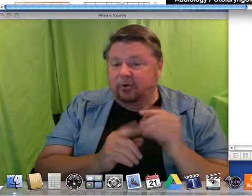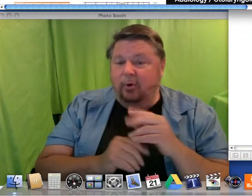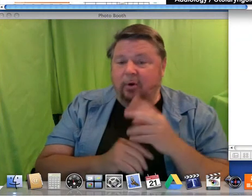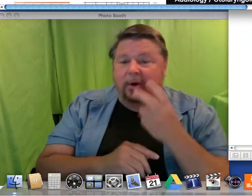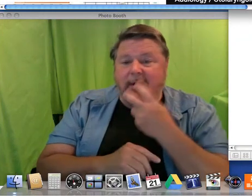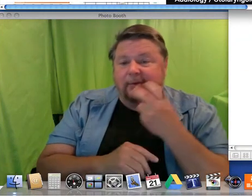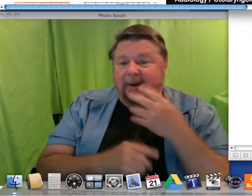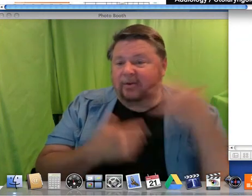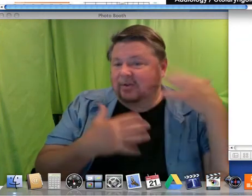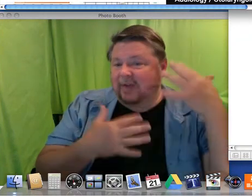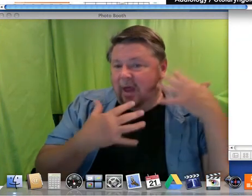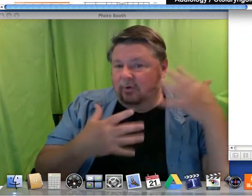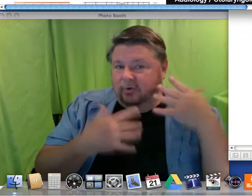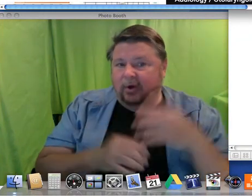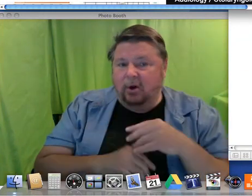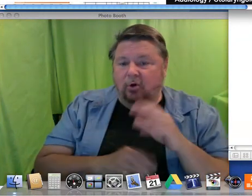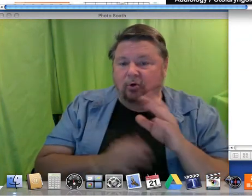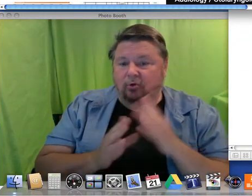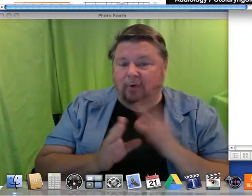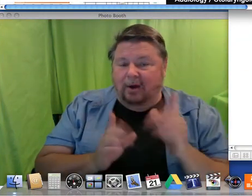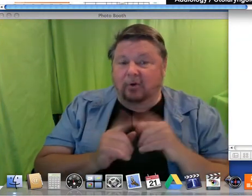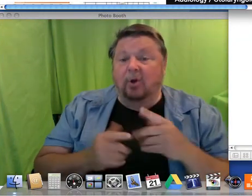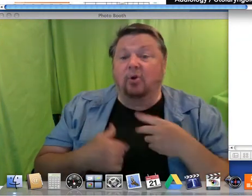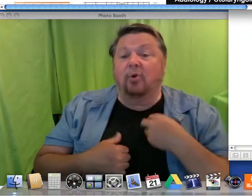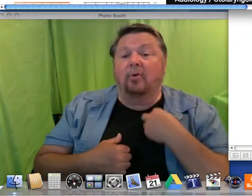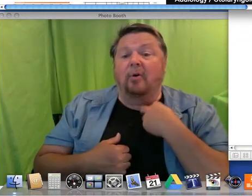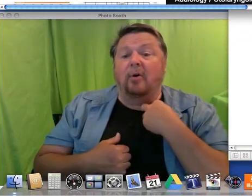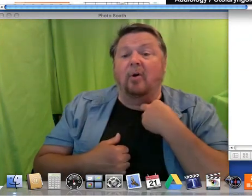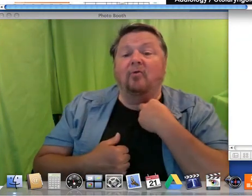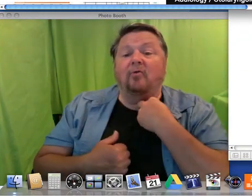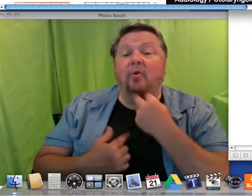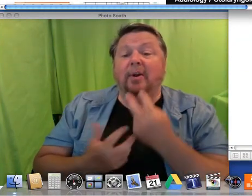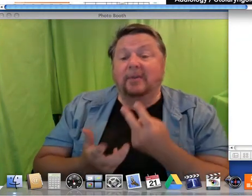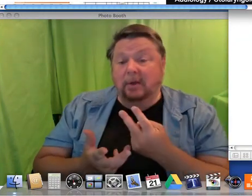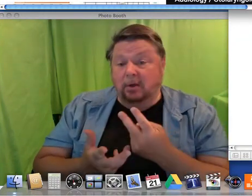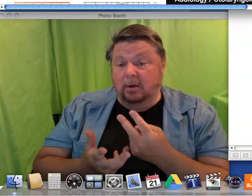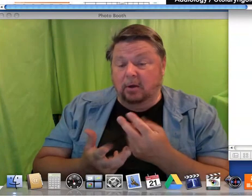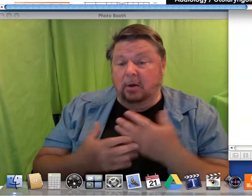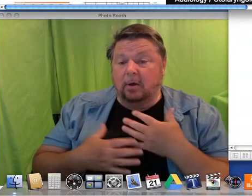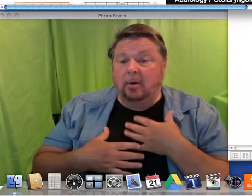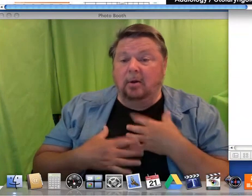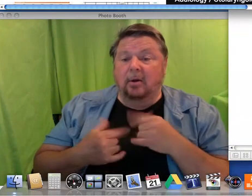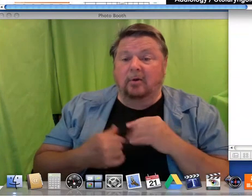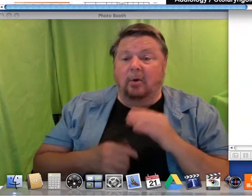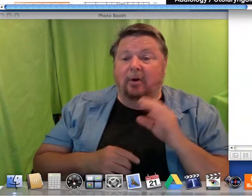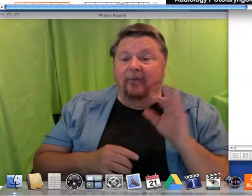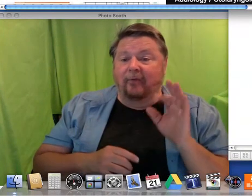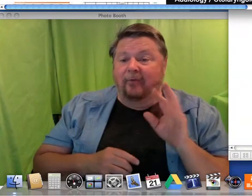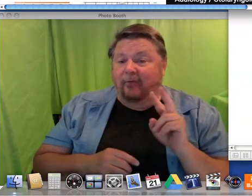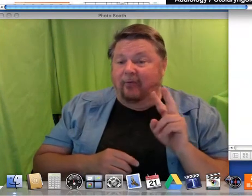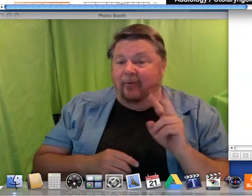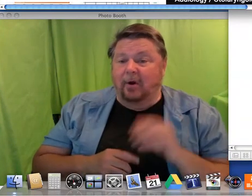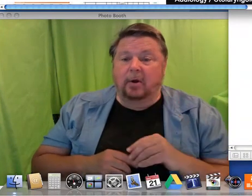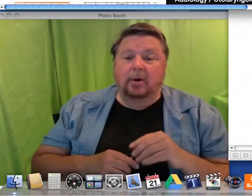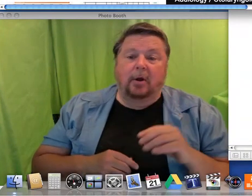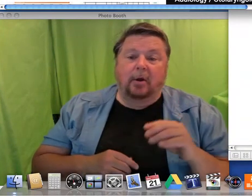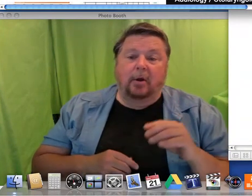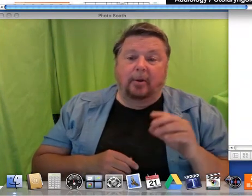is your speech sounds range. Your voicing, so v,